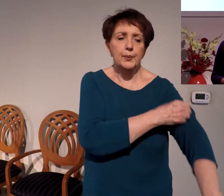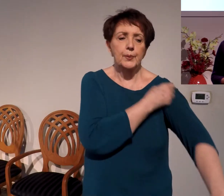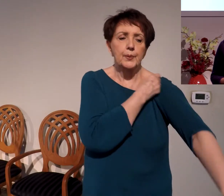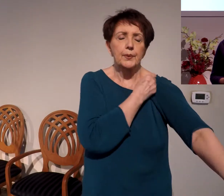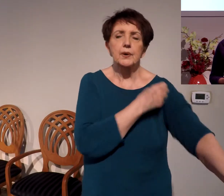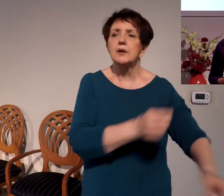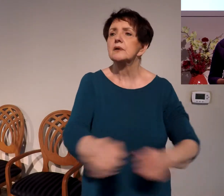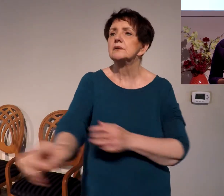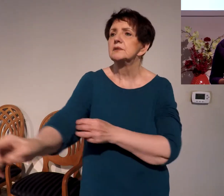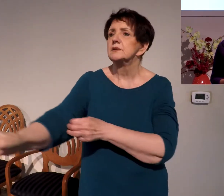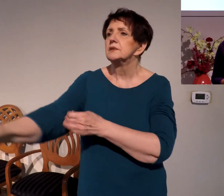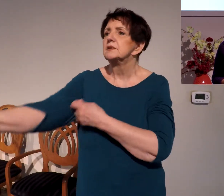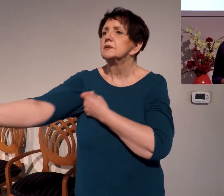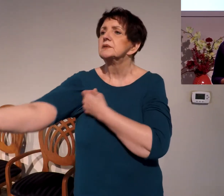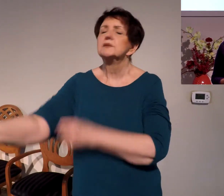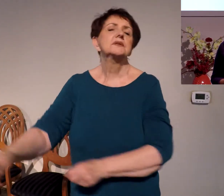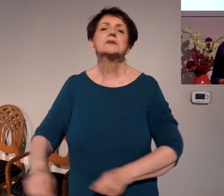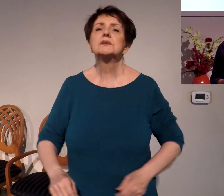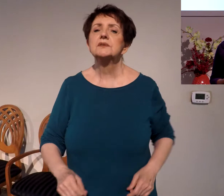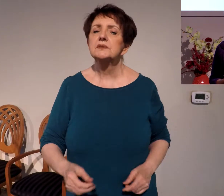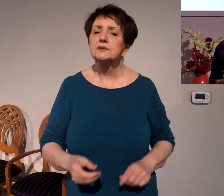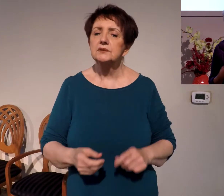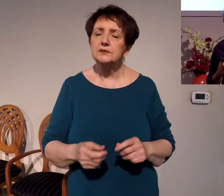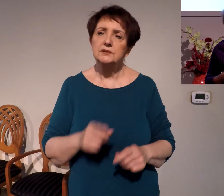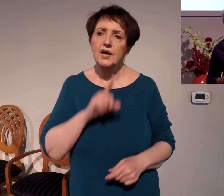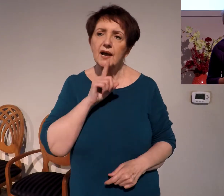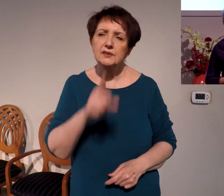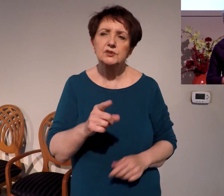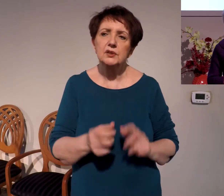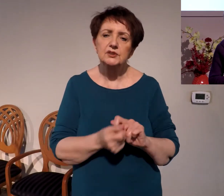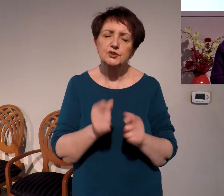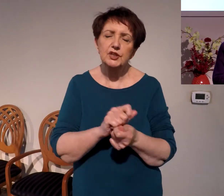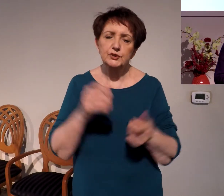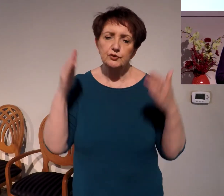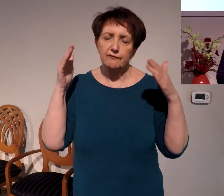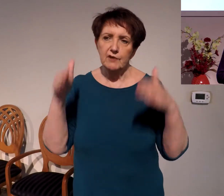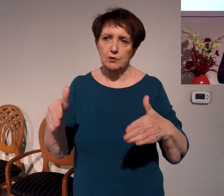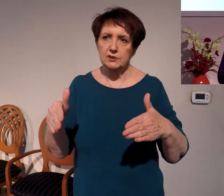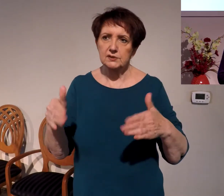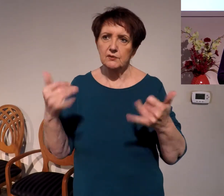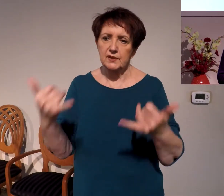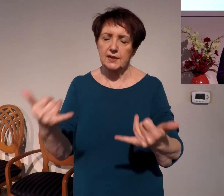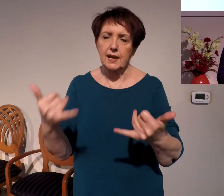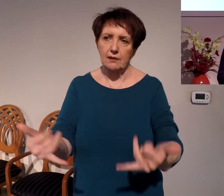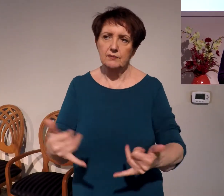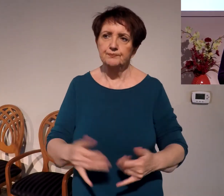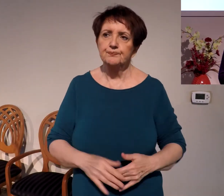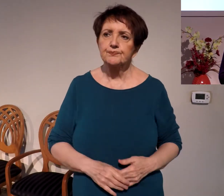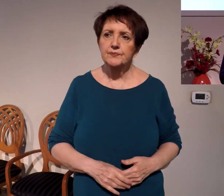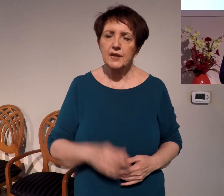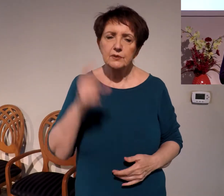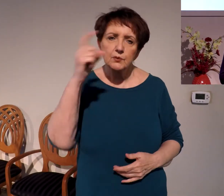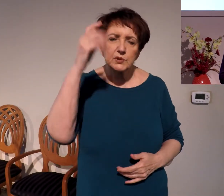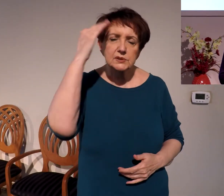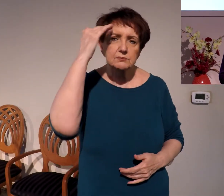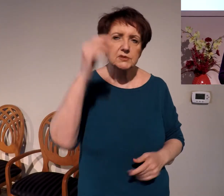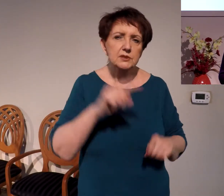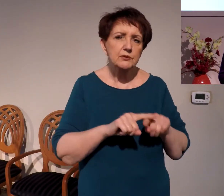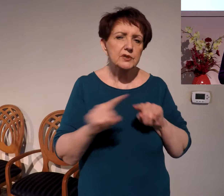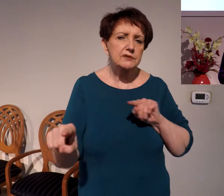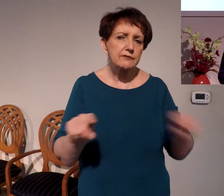the courage to actually change our focus, to be in the present moment, and the wisdom to know the difference.